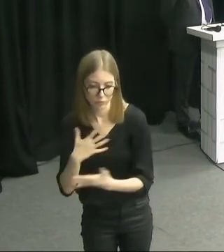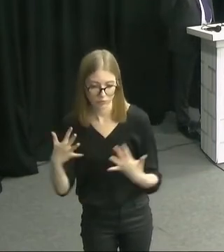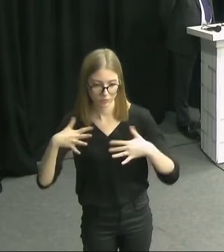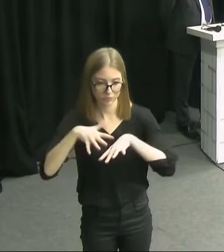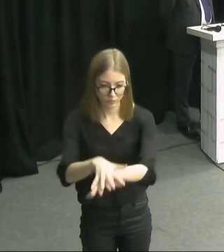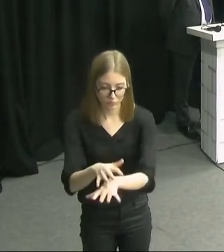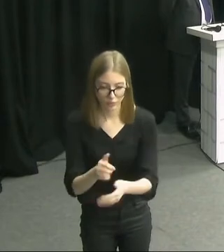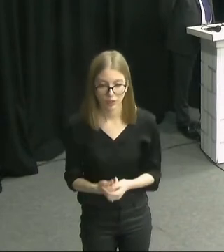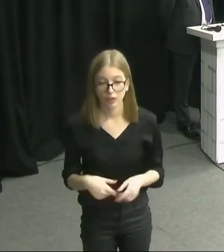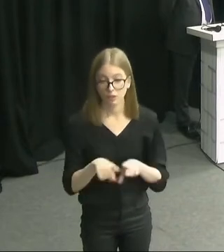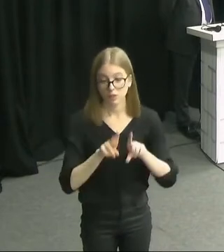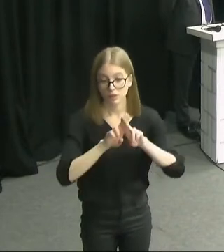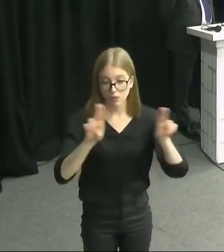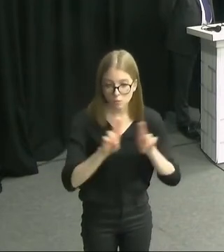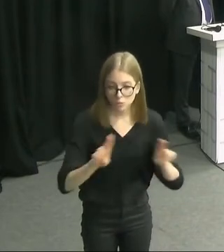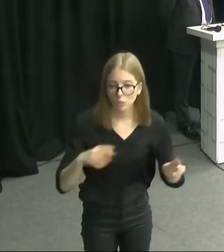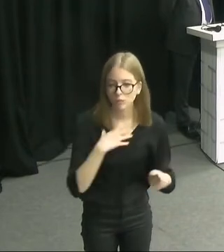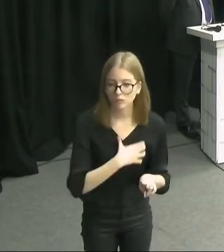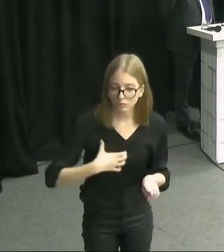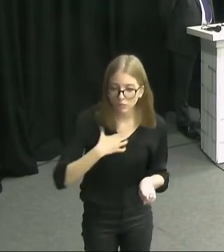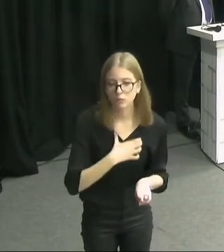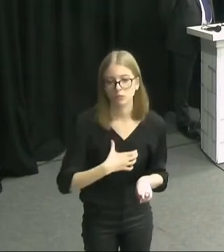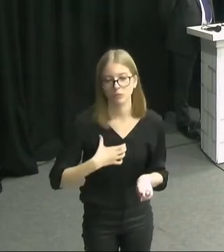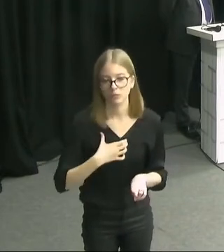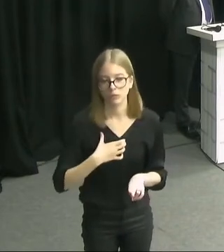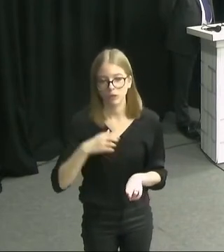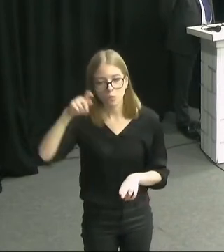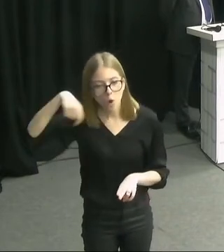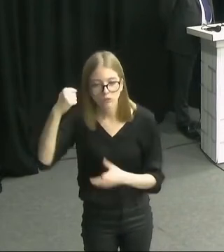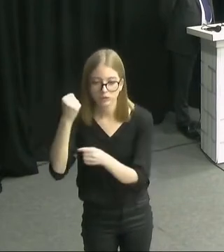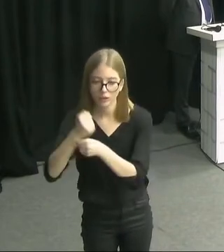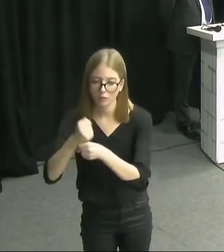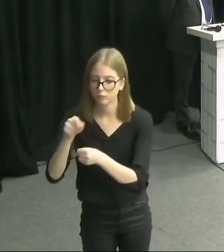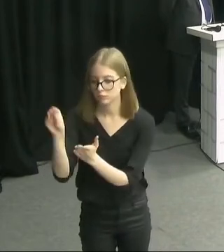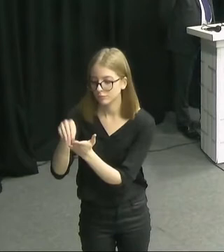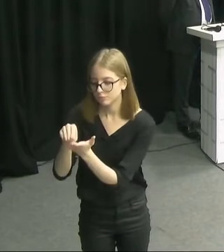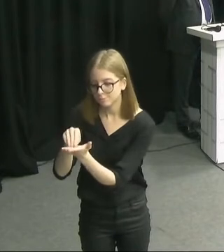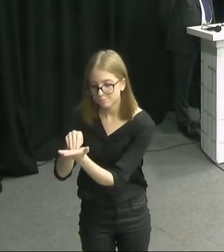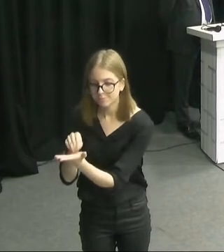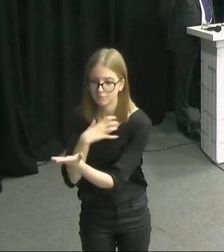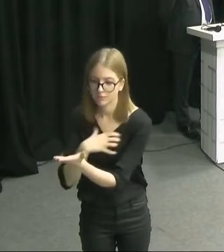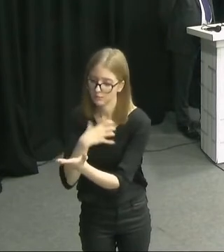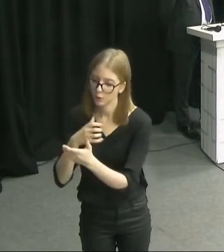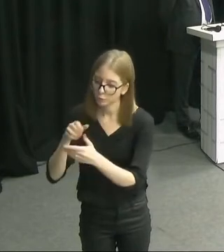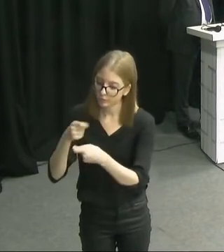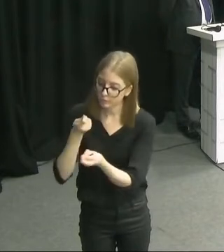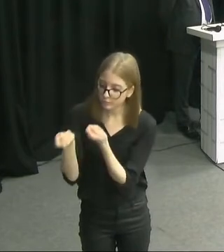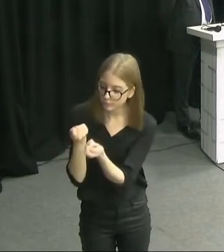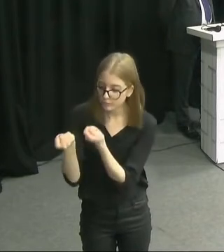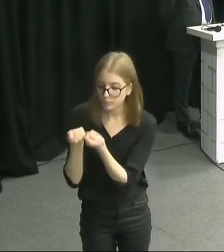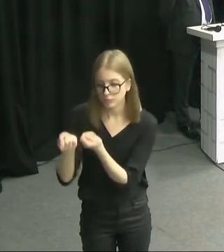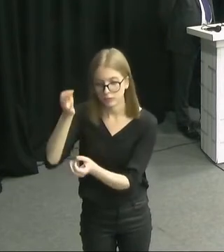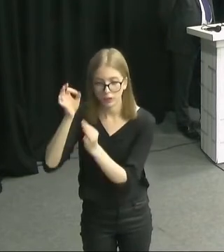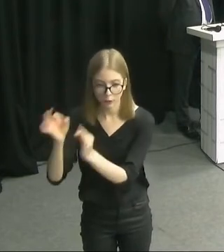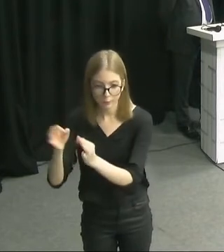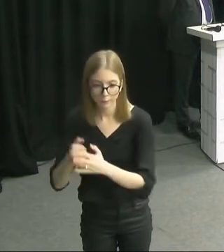Now, for PhDs, what's important is the international dimension and good mentors, and also